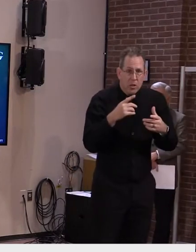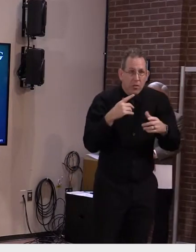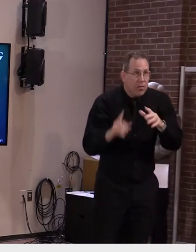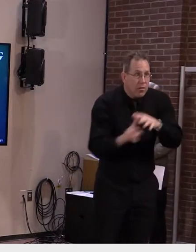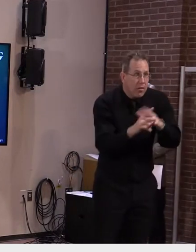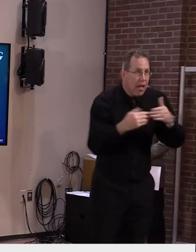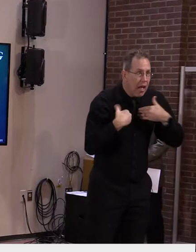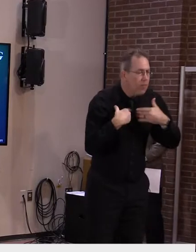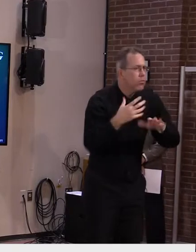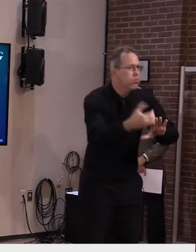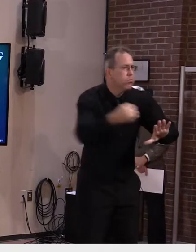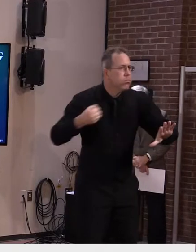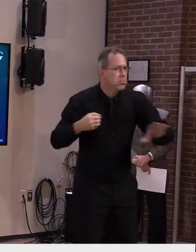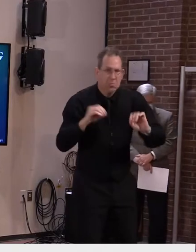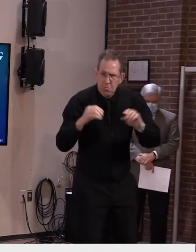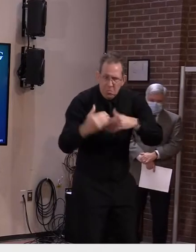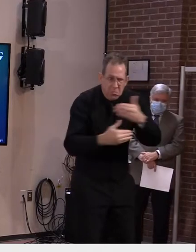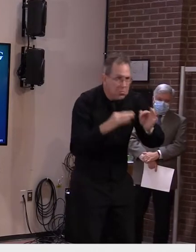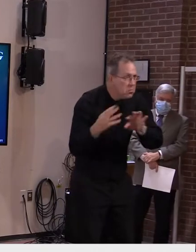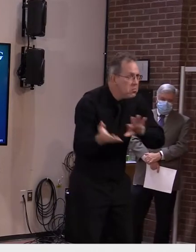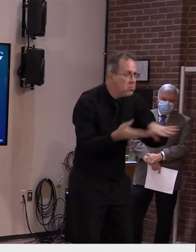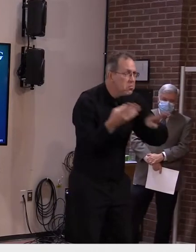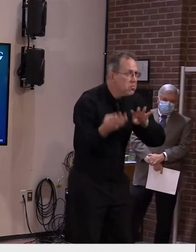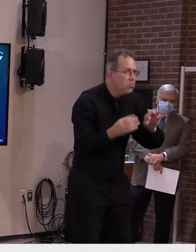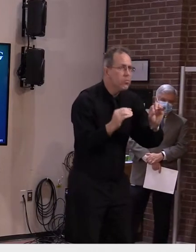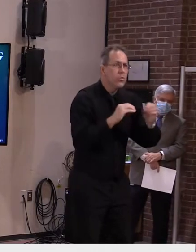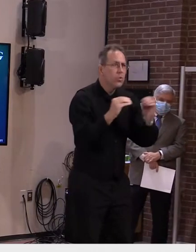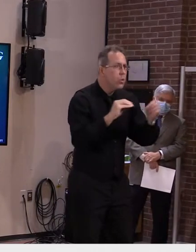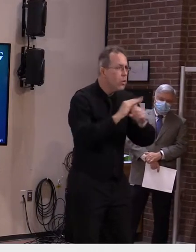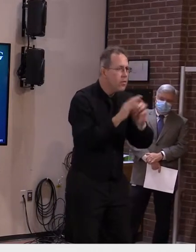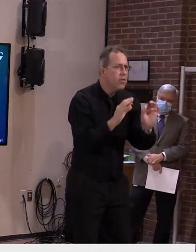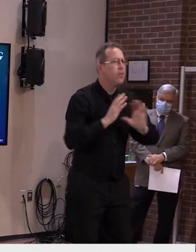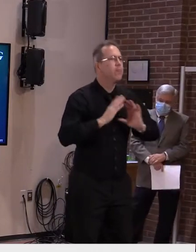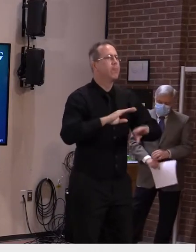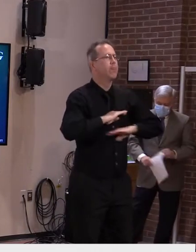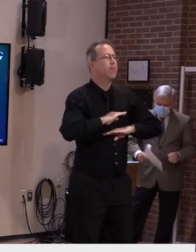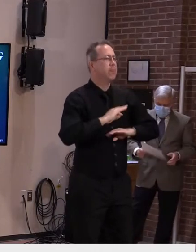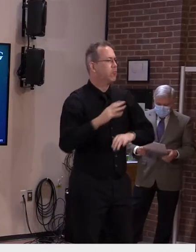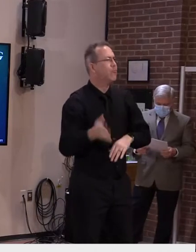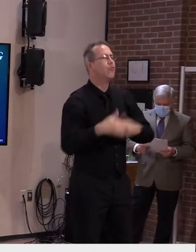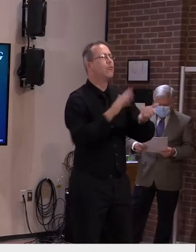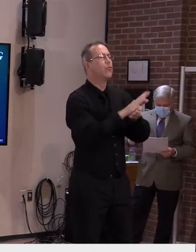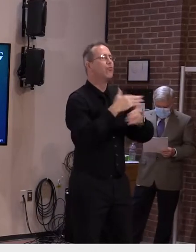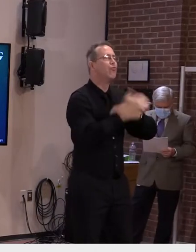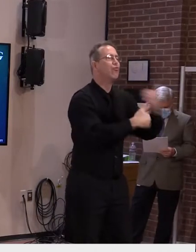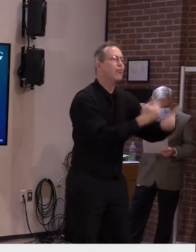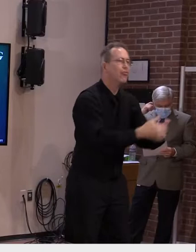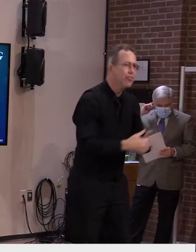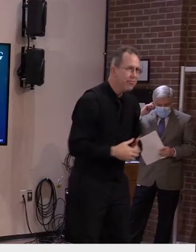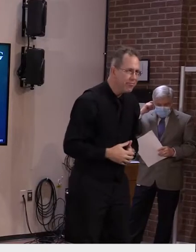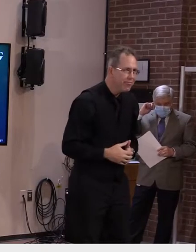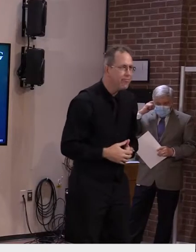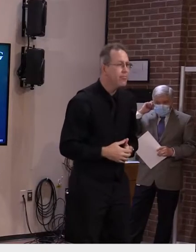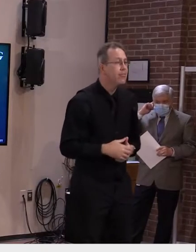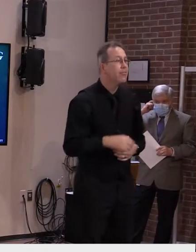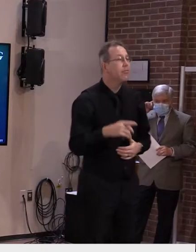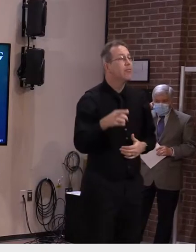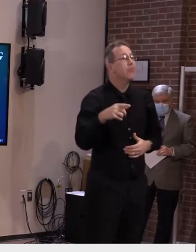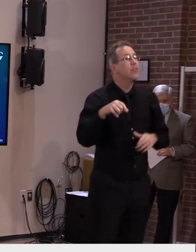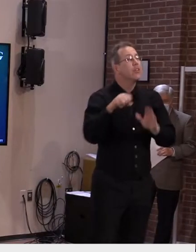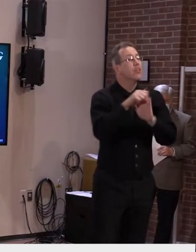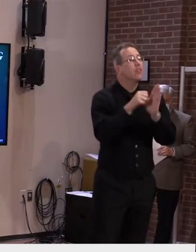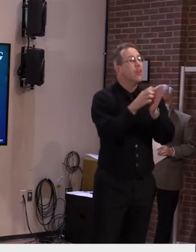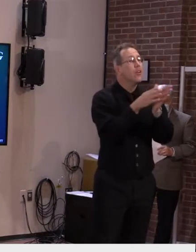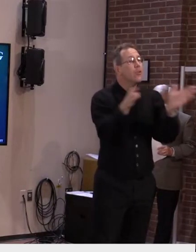We'll continue to work with districts to expand test to stay. One of the supports we put together at the state level is access to a temporary